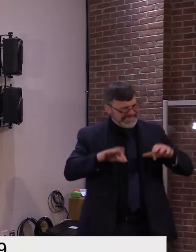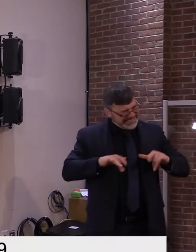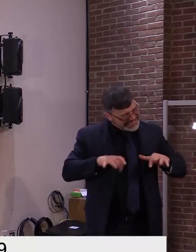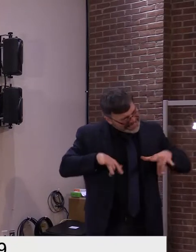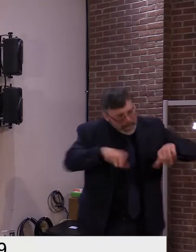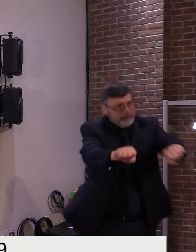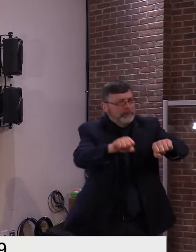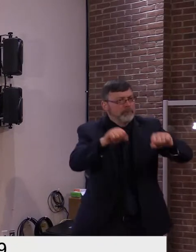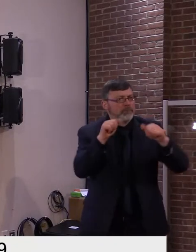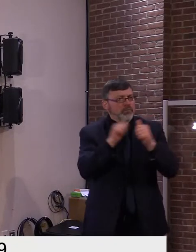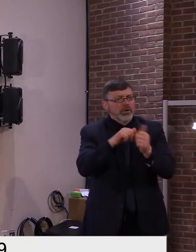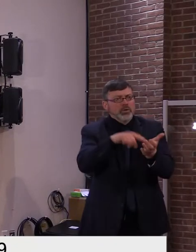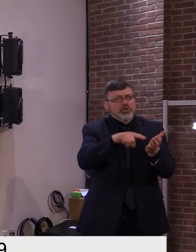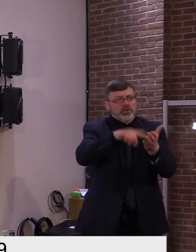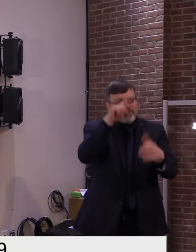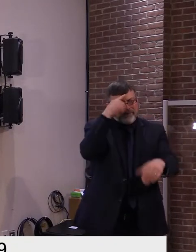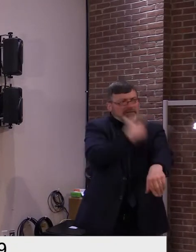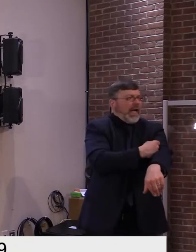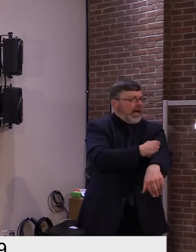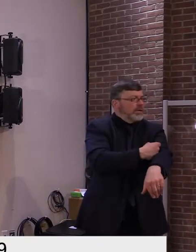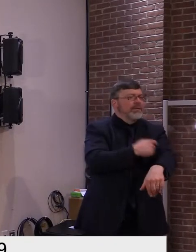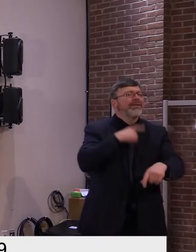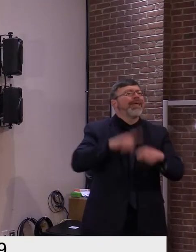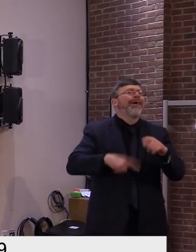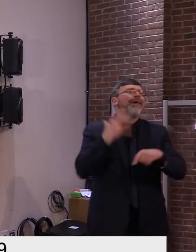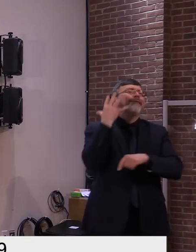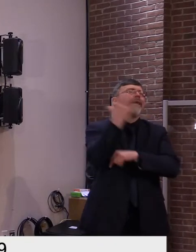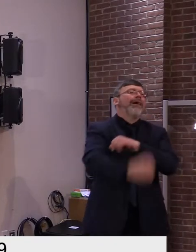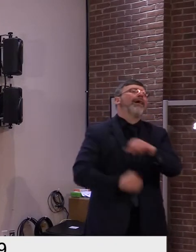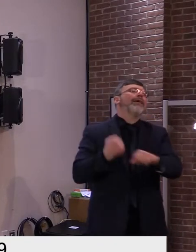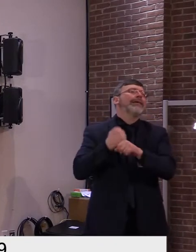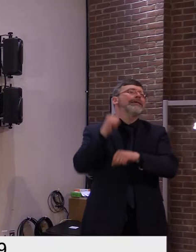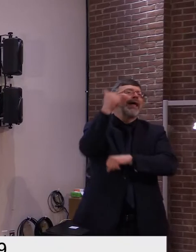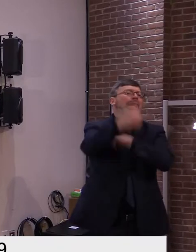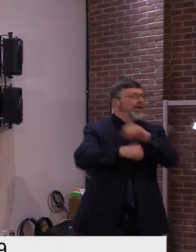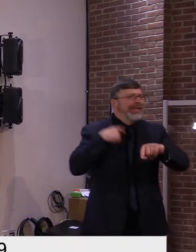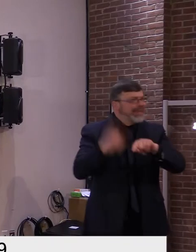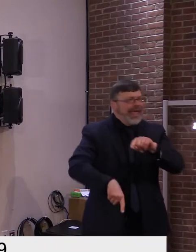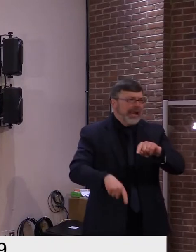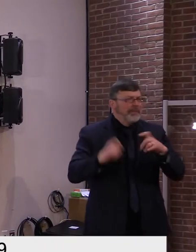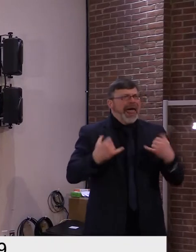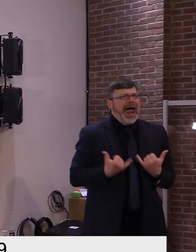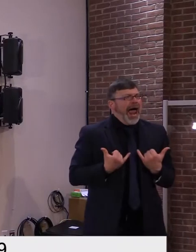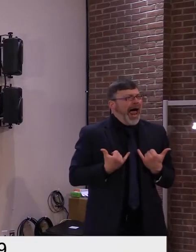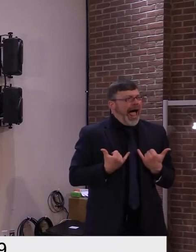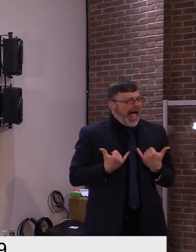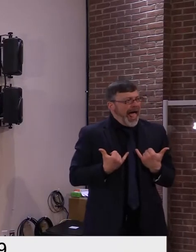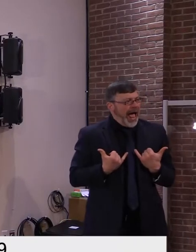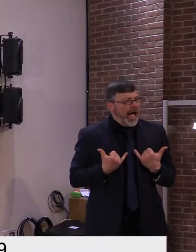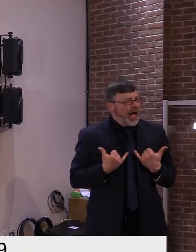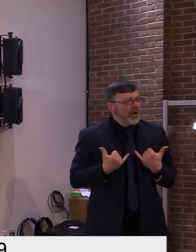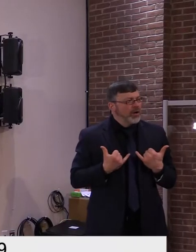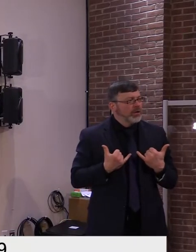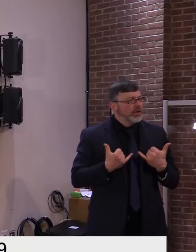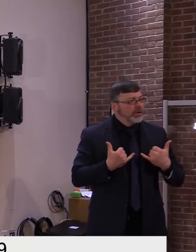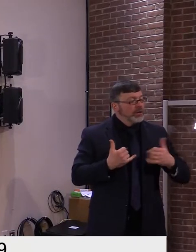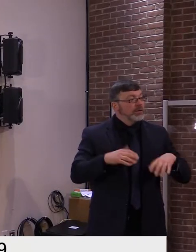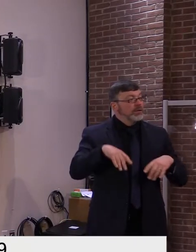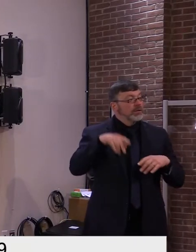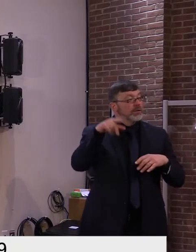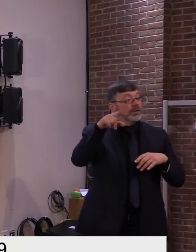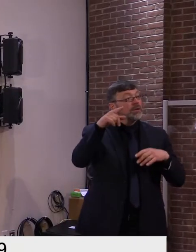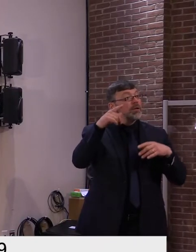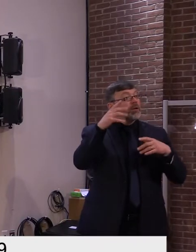other epidemics in the past, like Ebola, but didn't need to be because of the lack of a